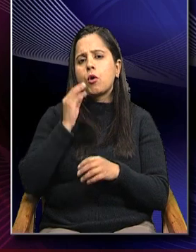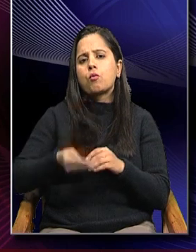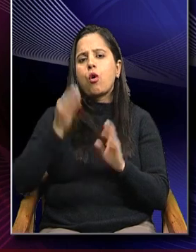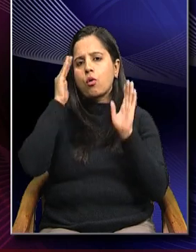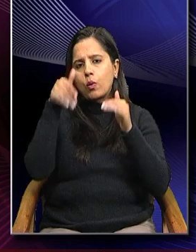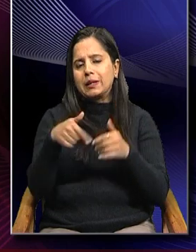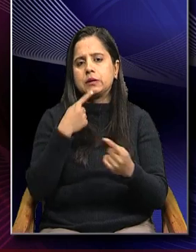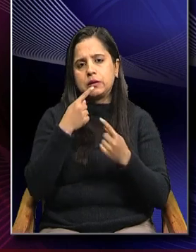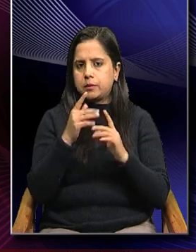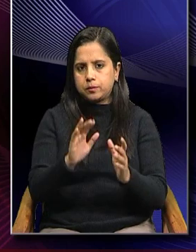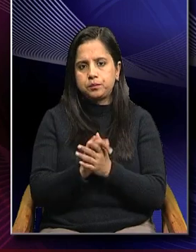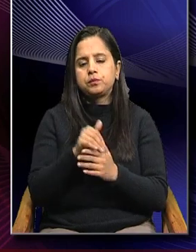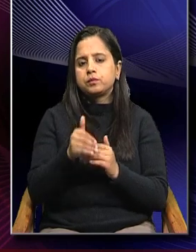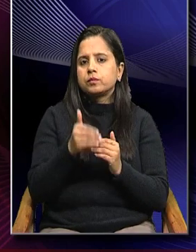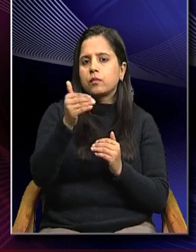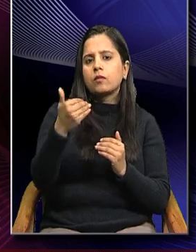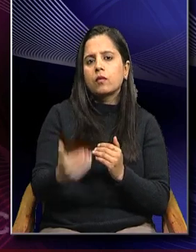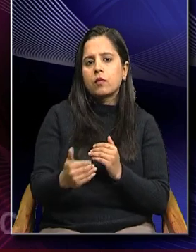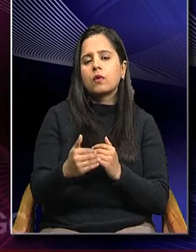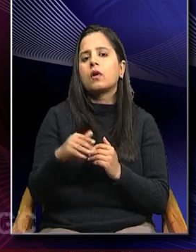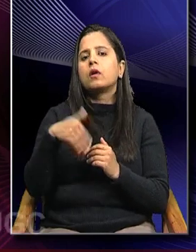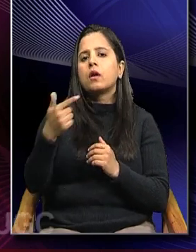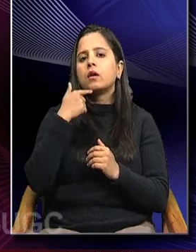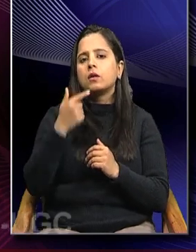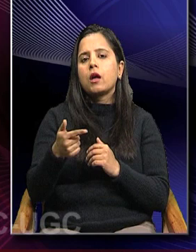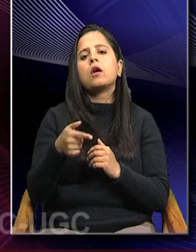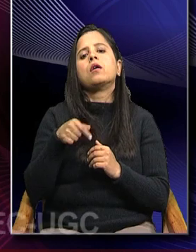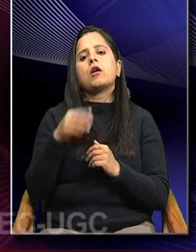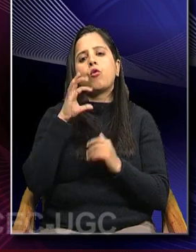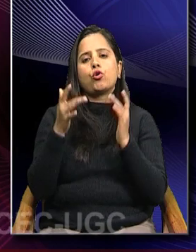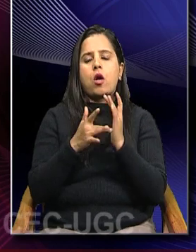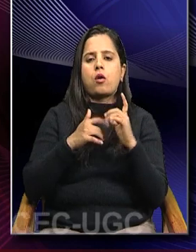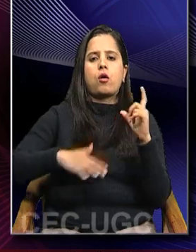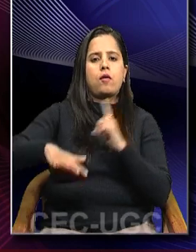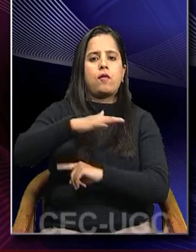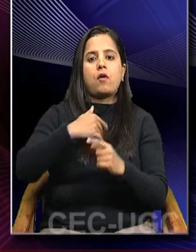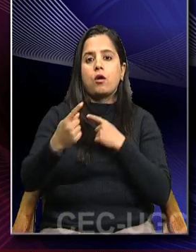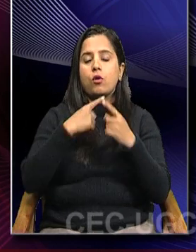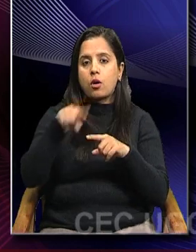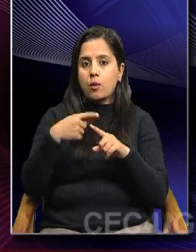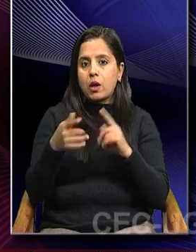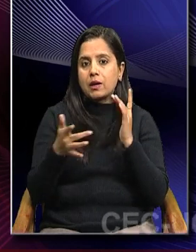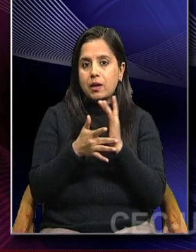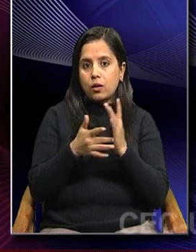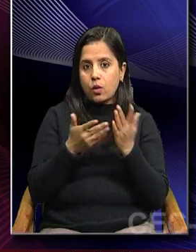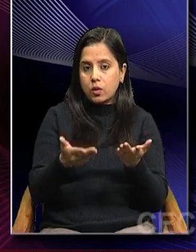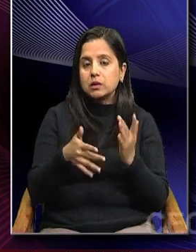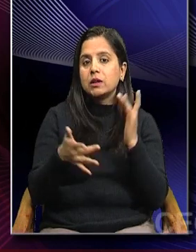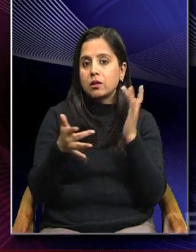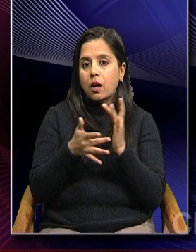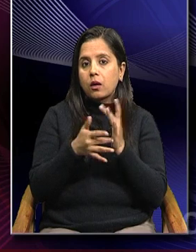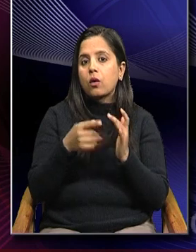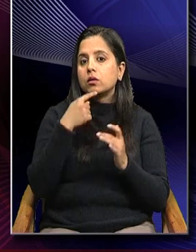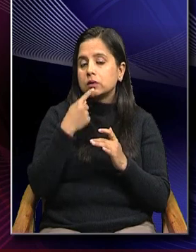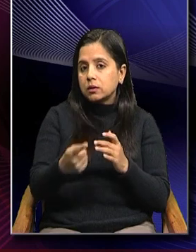this. I will move ahead to the next component, that is called technological environment. When I talk about technology, technology